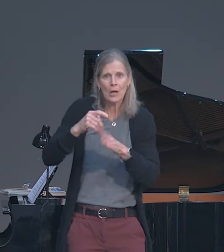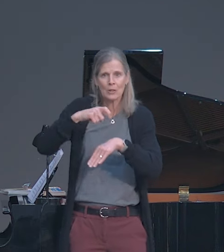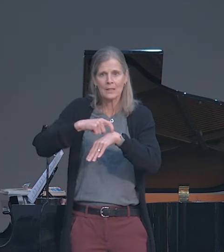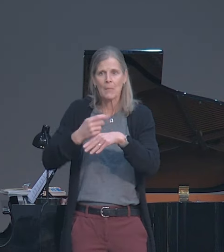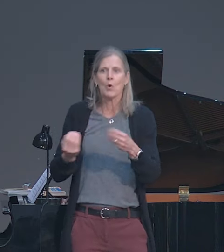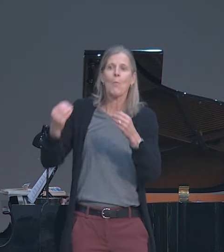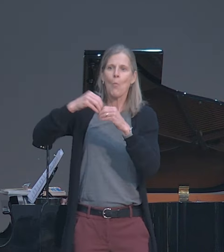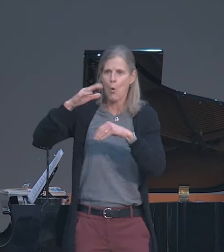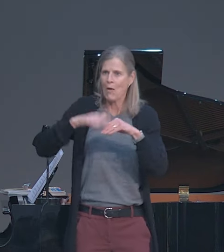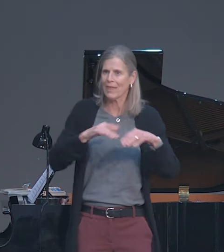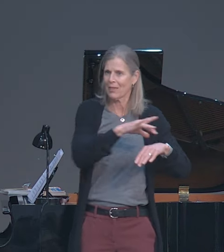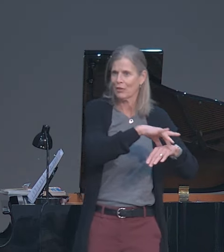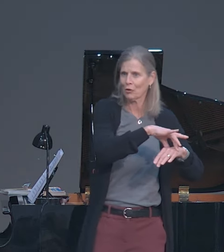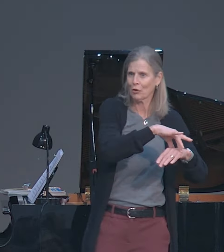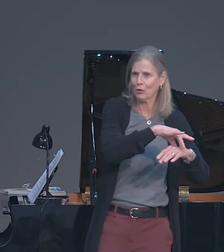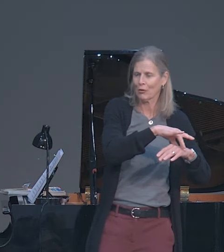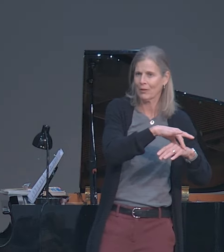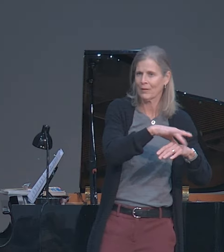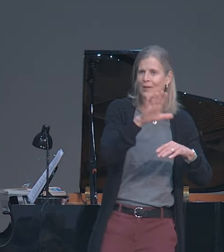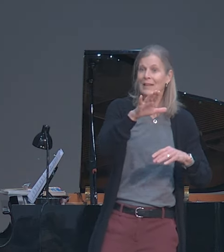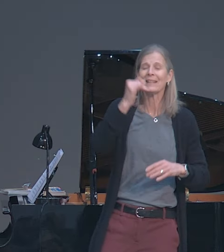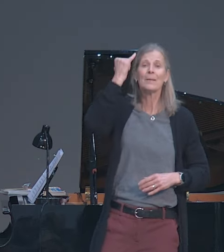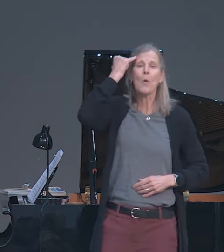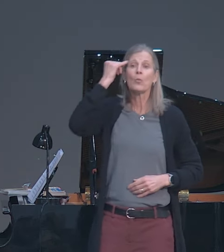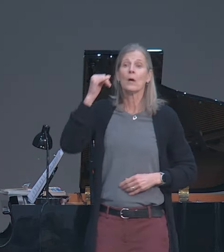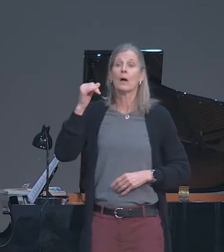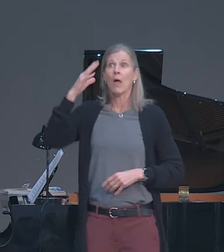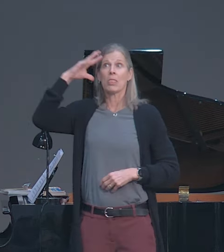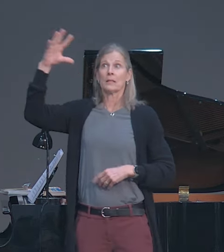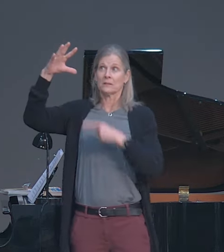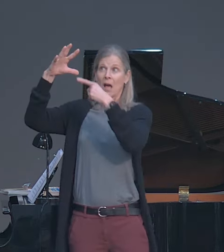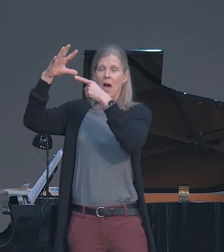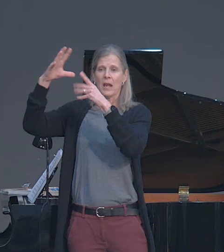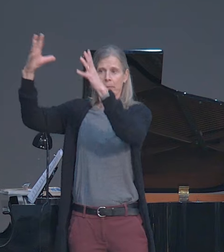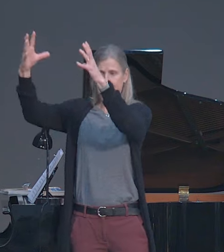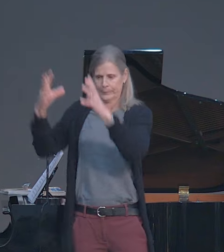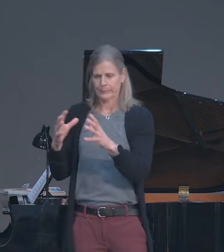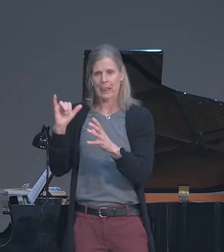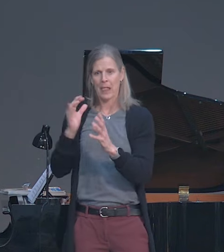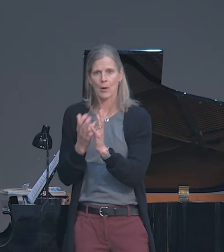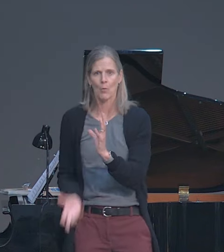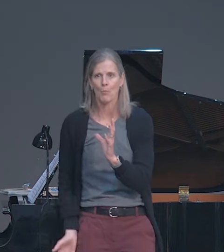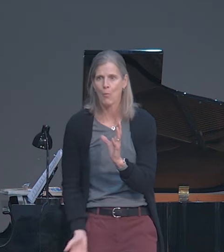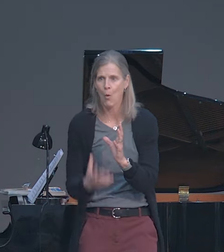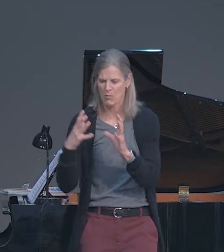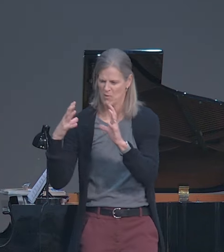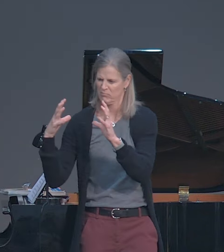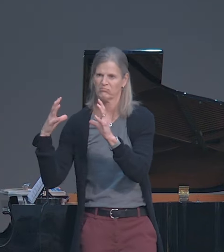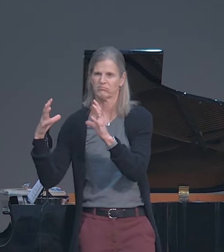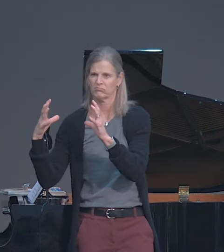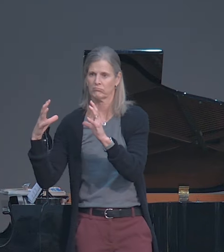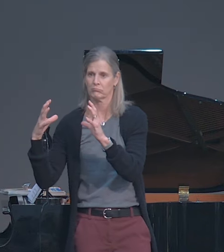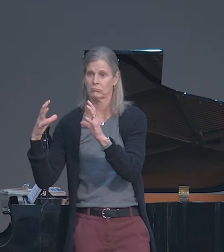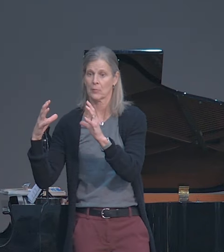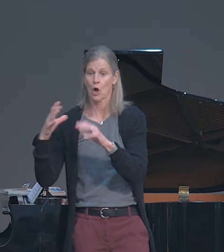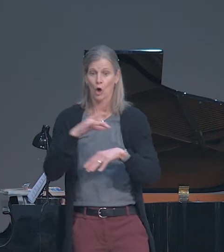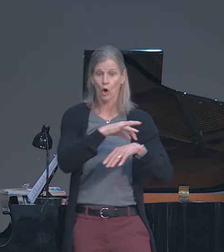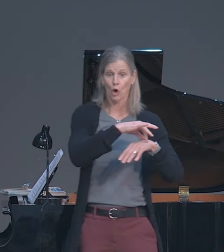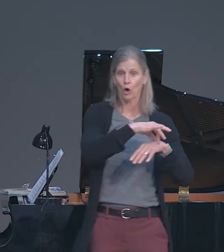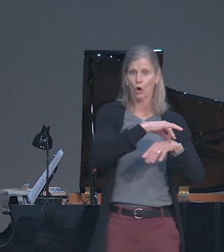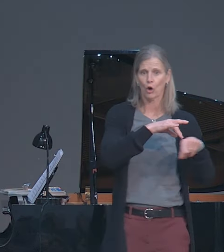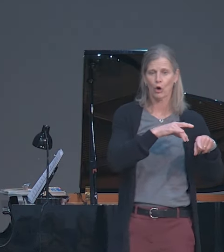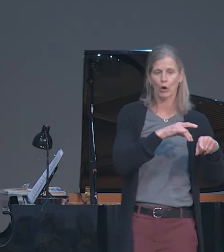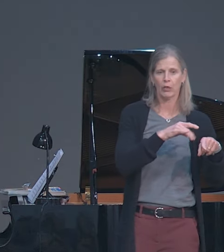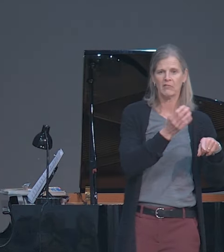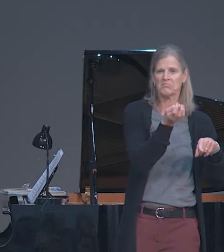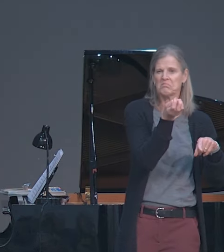Earth. So think about this. If the sun were the size of a bowling ball, it's about this big, the Earth would be